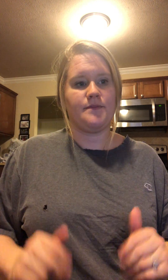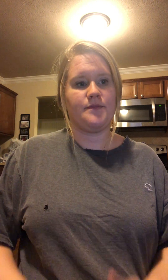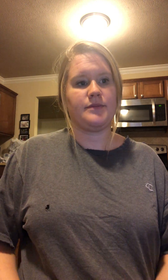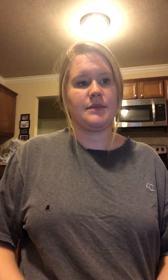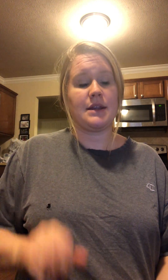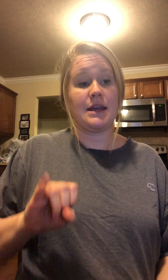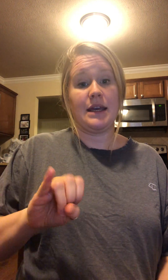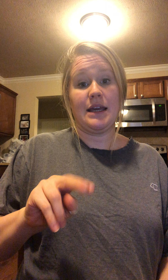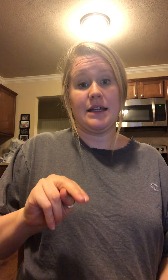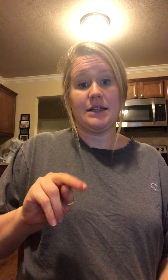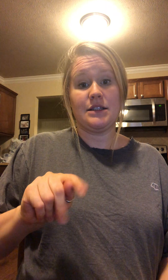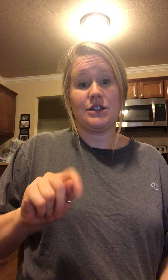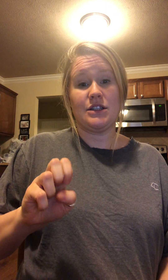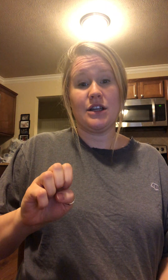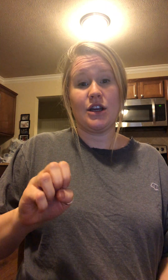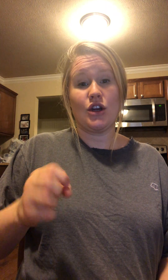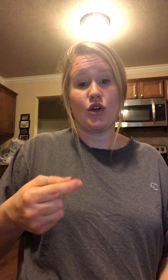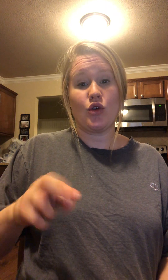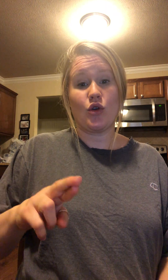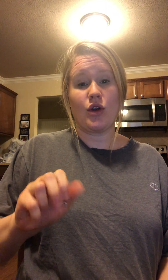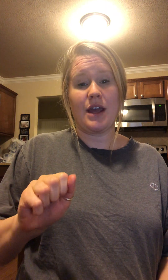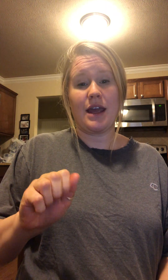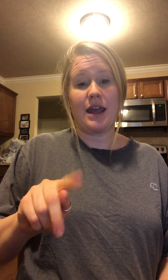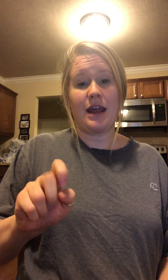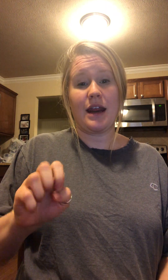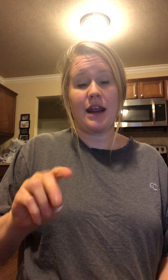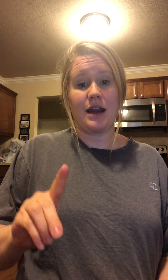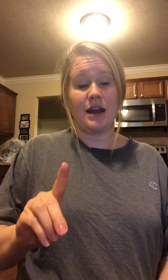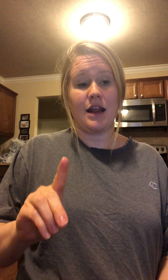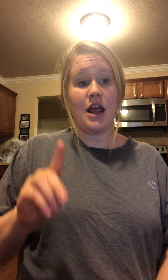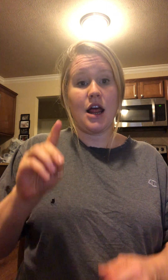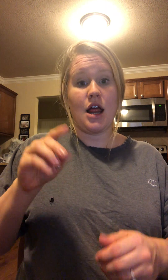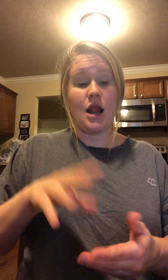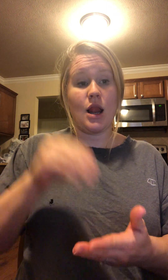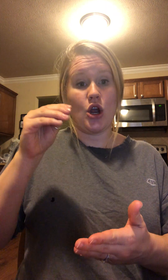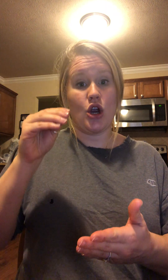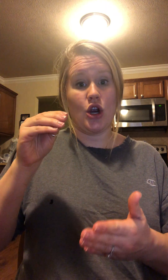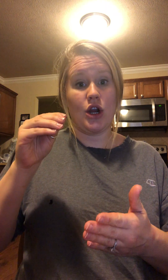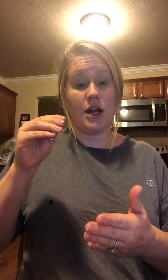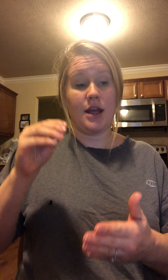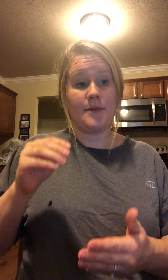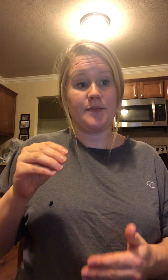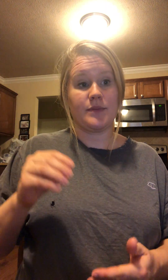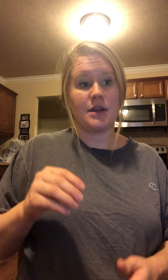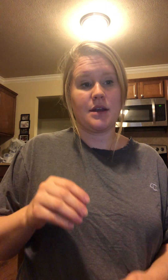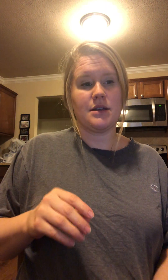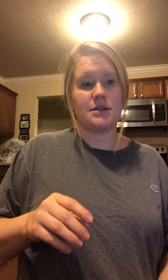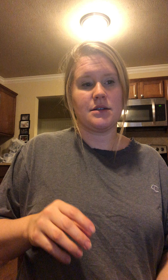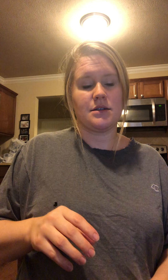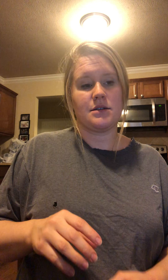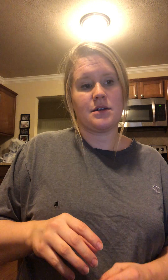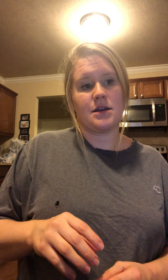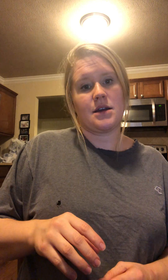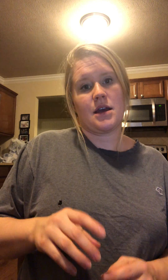Integrated learning is a great strategy for kindergartners because we incorporate reading,